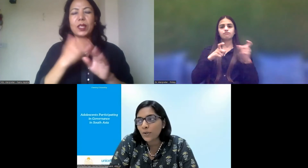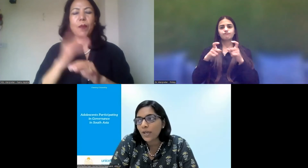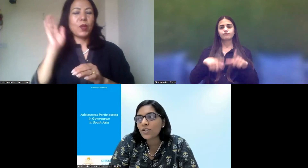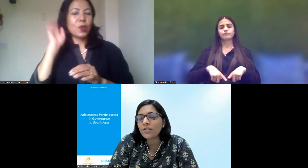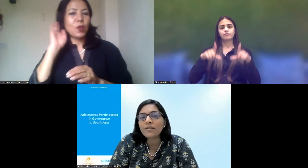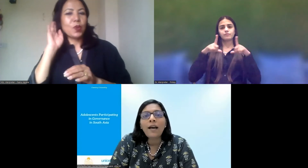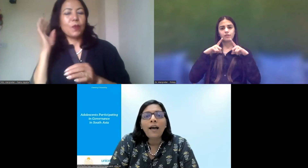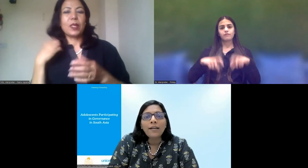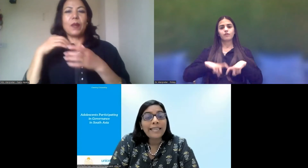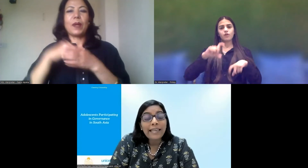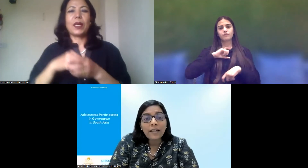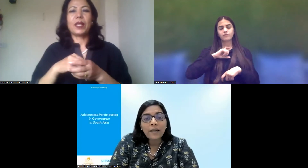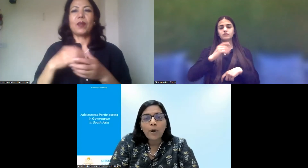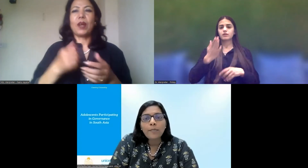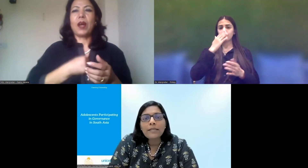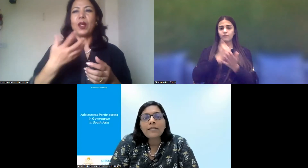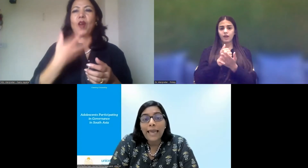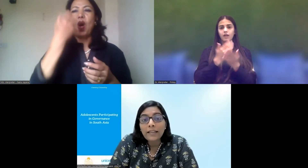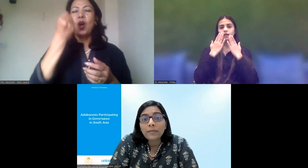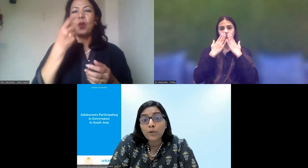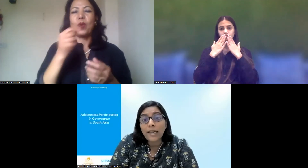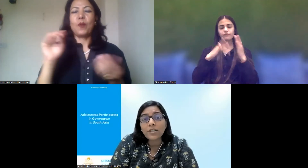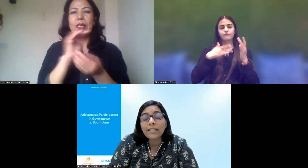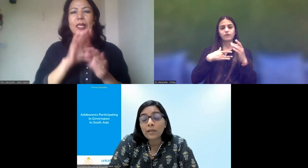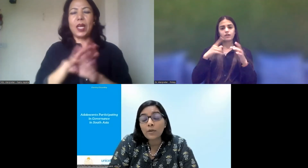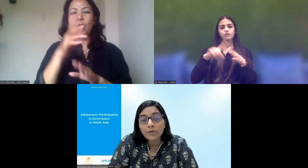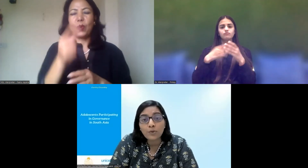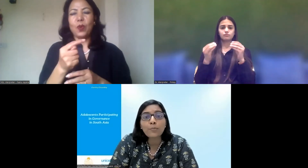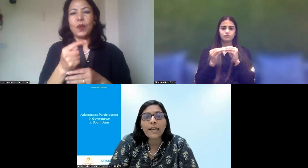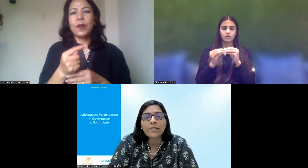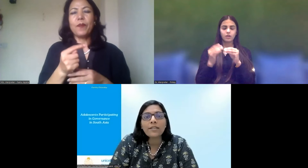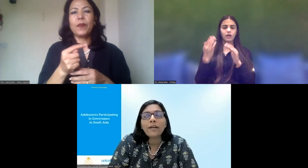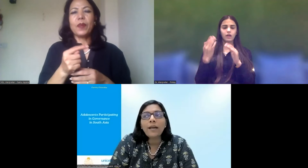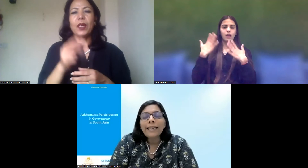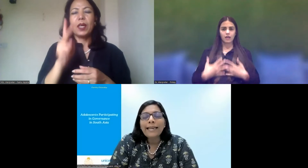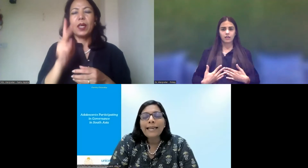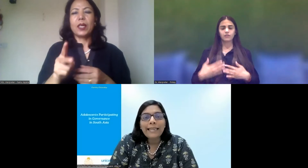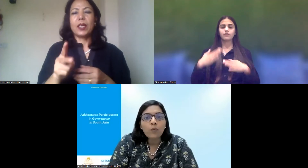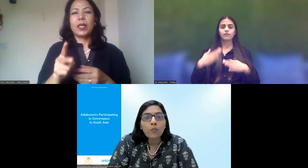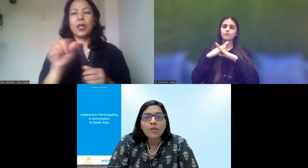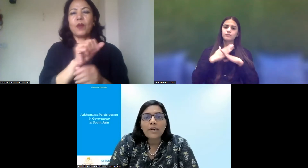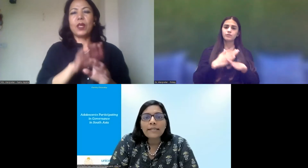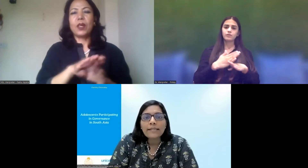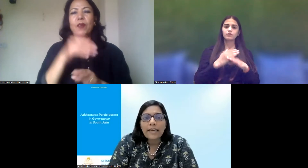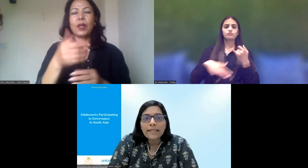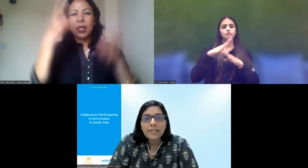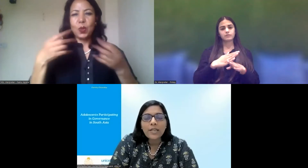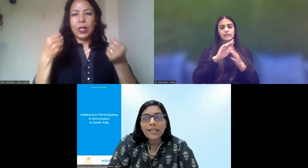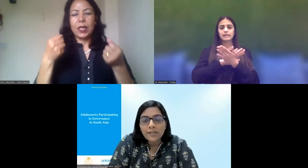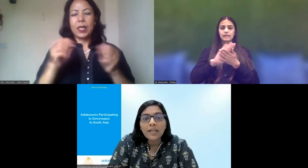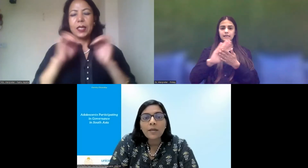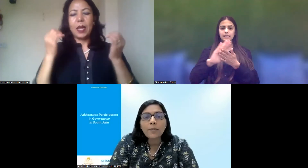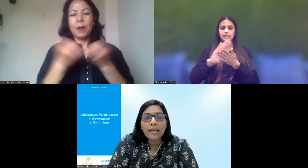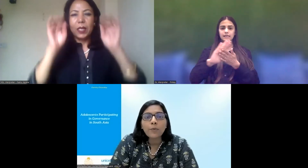to education, skilling and employment, health protection, including social protection, clean water and sanitation,